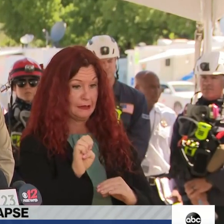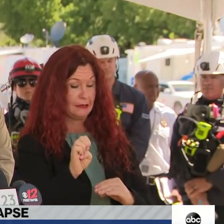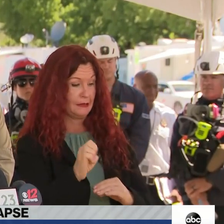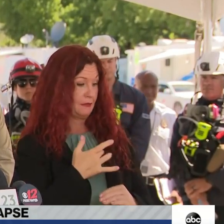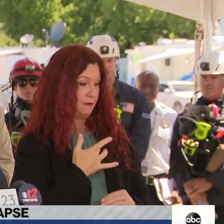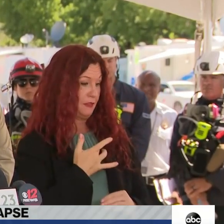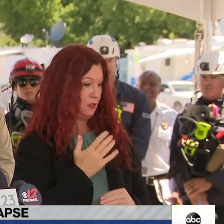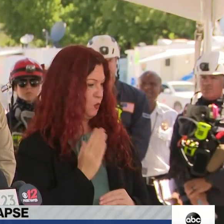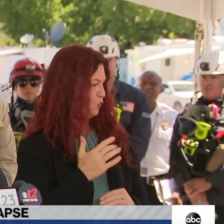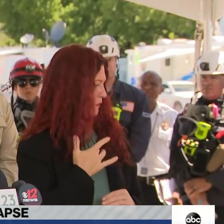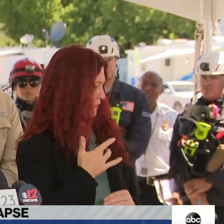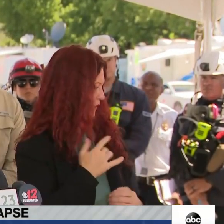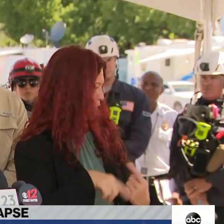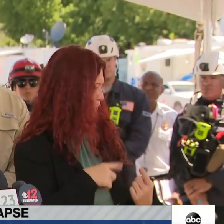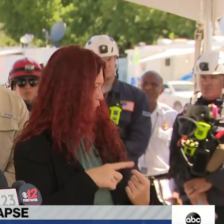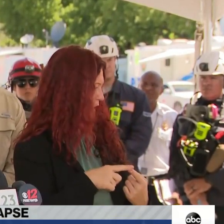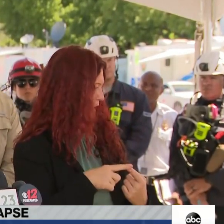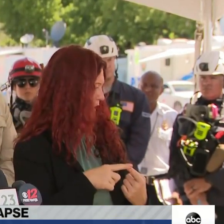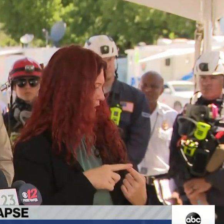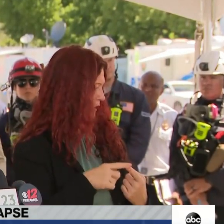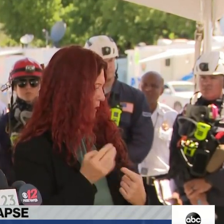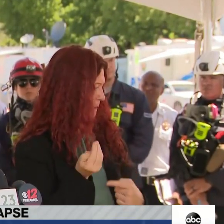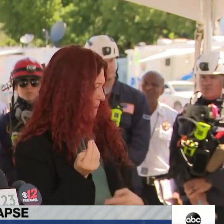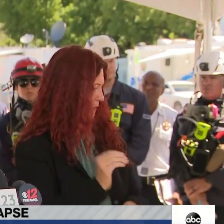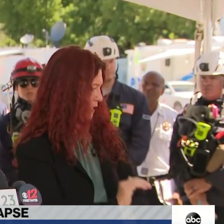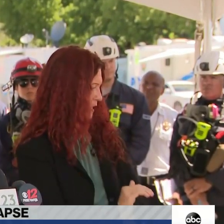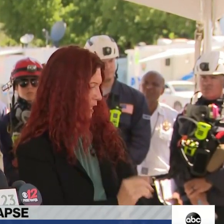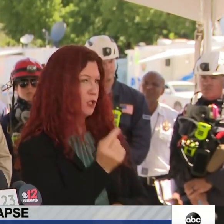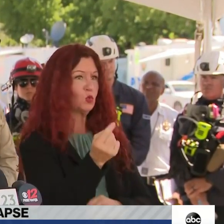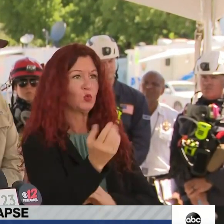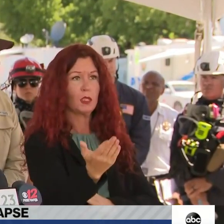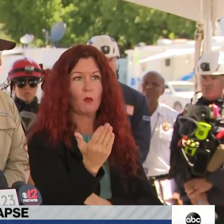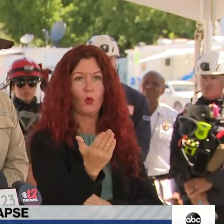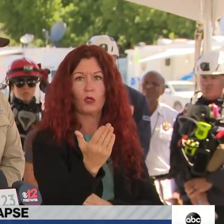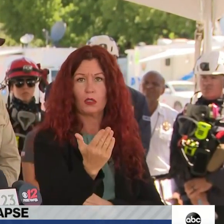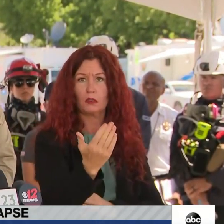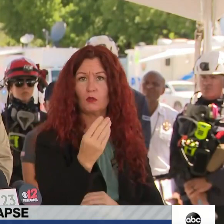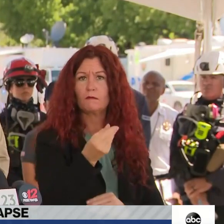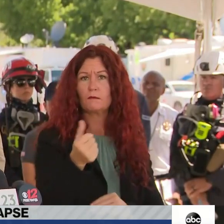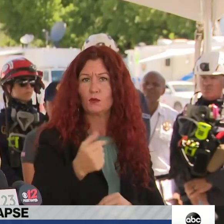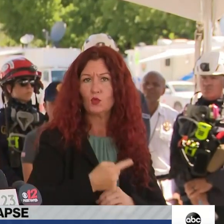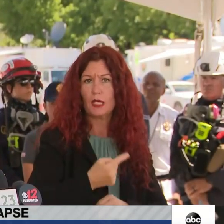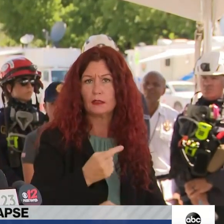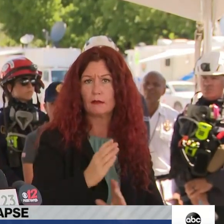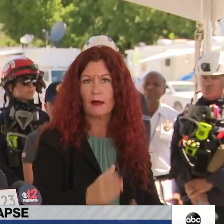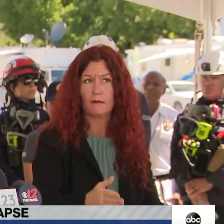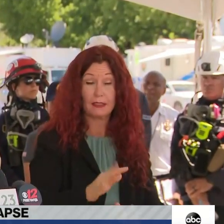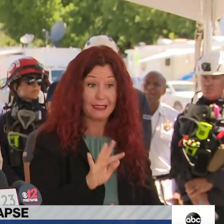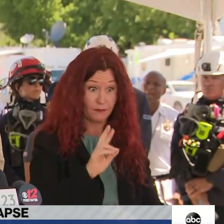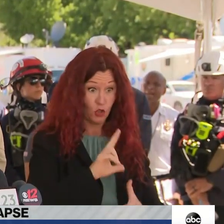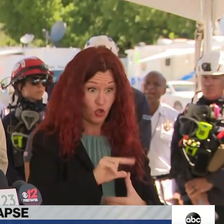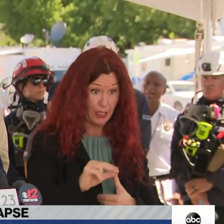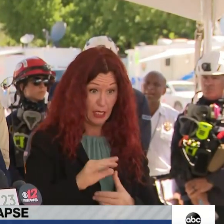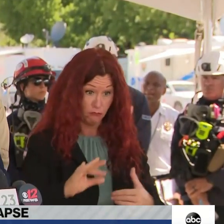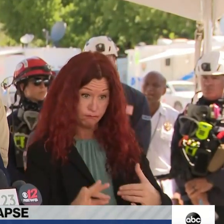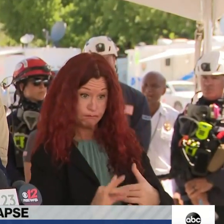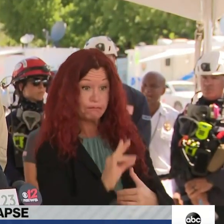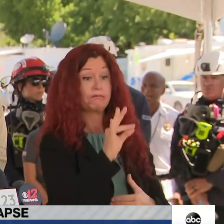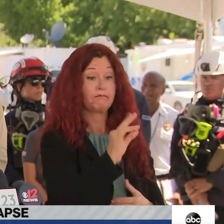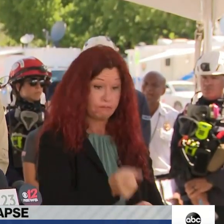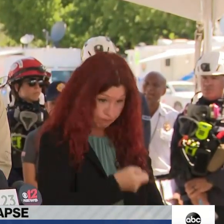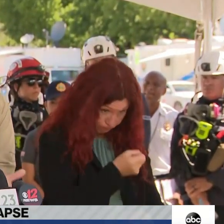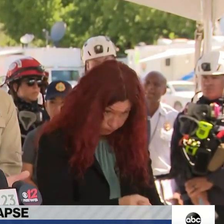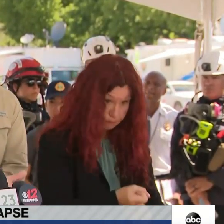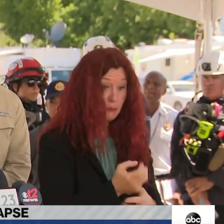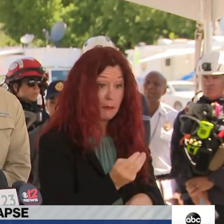here till, what do you think, Kevin, maybe late Monday, early Tuesday? Monday, Tuesday. Yeah, so we do have some time. And that's why when we do these things for the